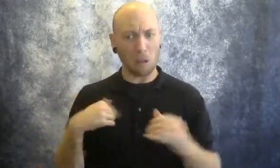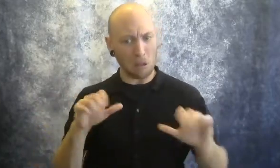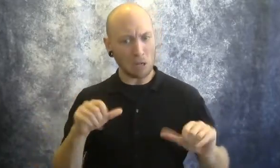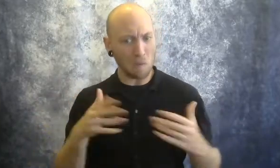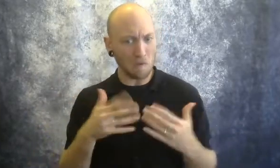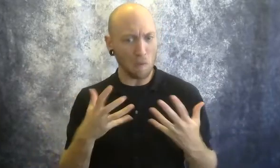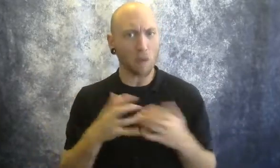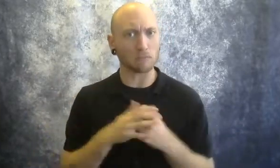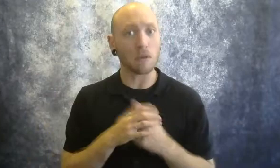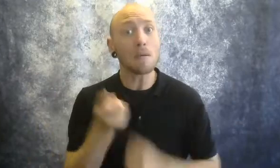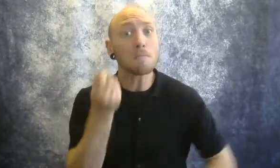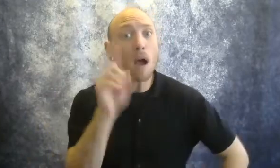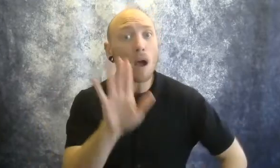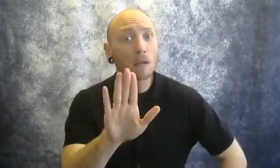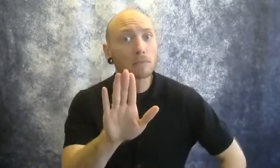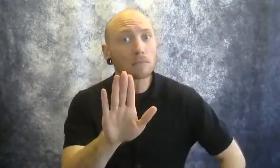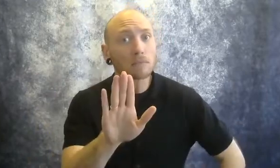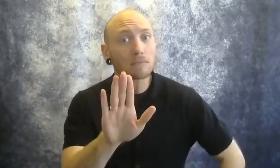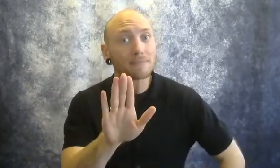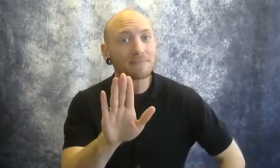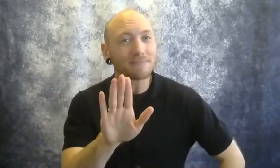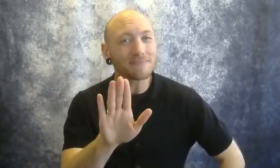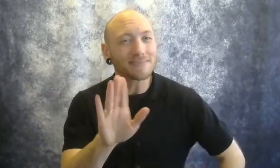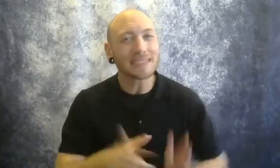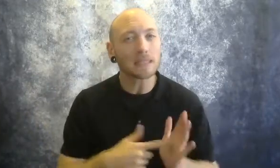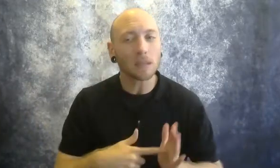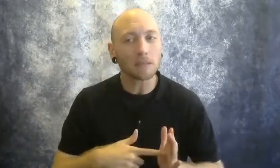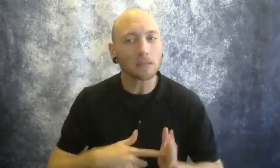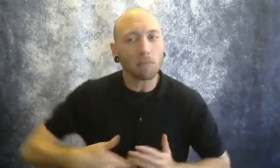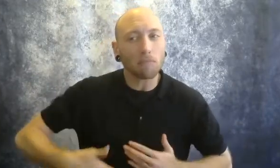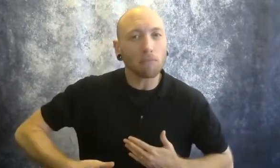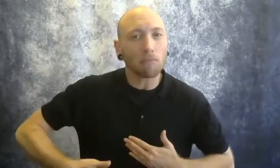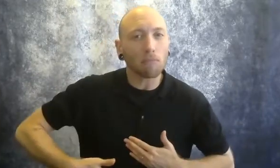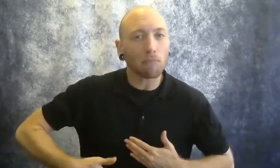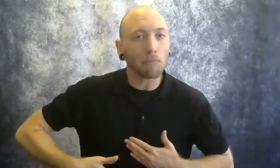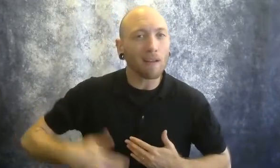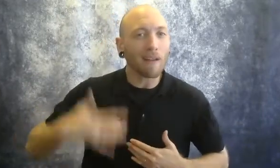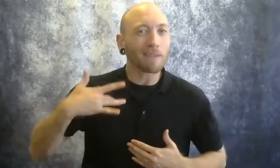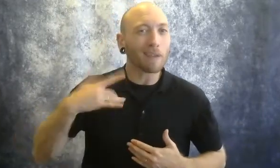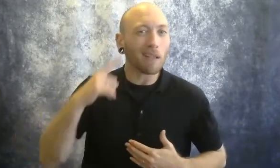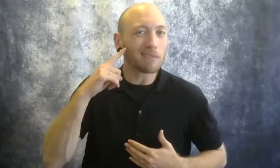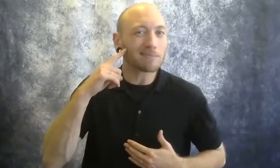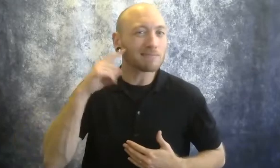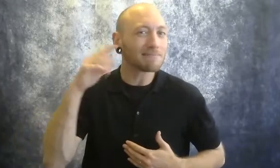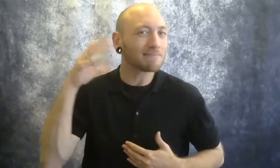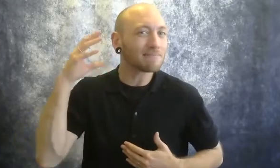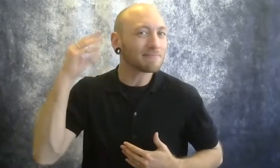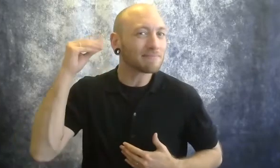real live human being. I can do as I damn well please. But when I get that little nudge from that